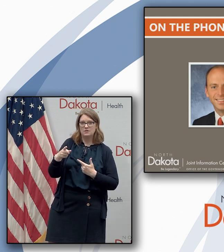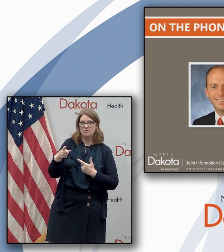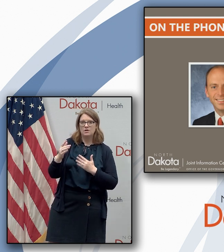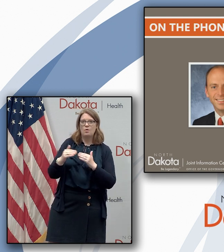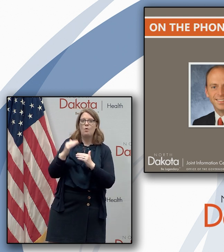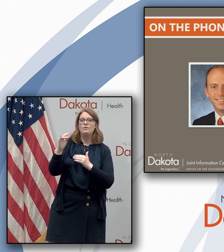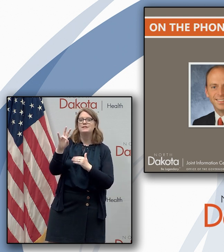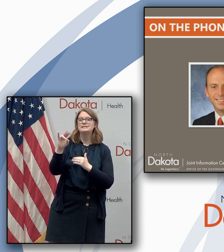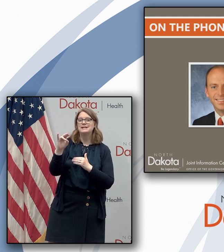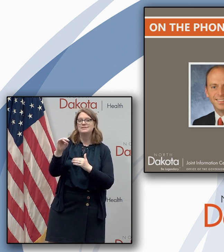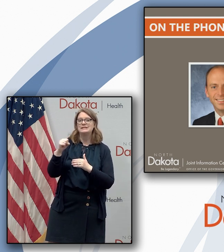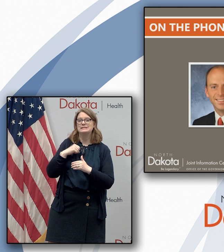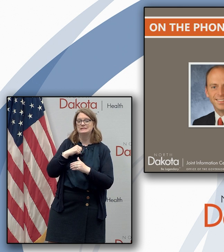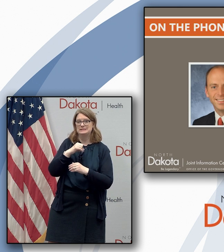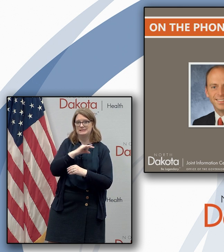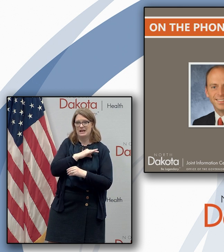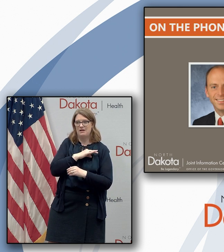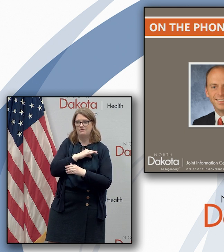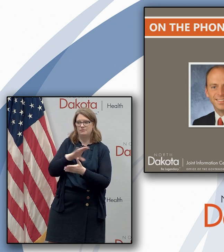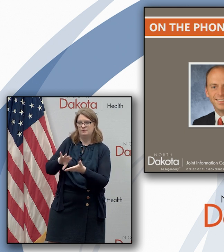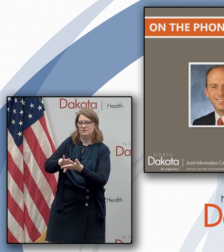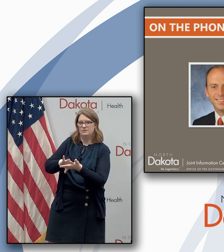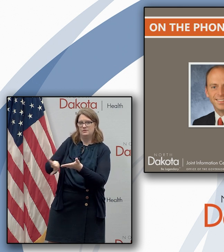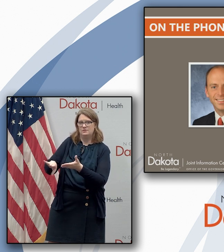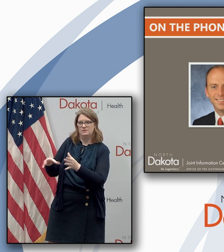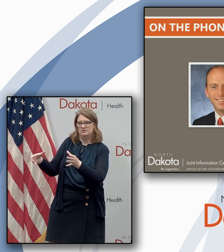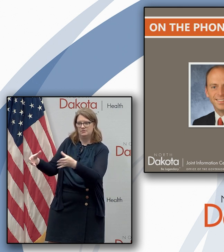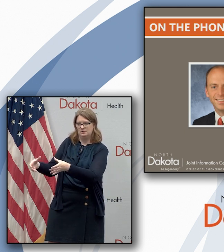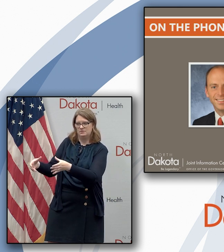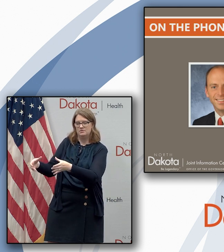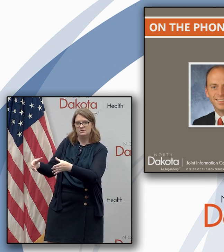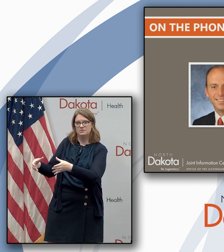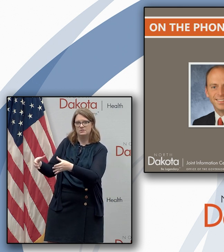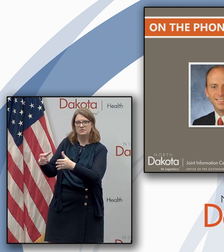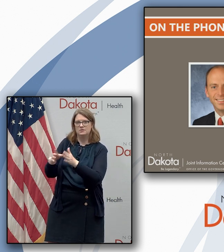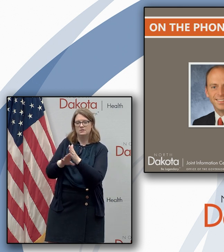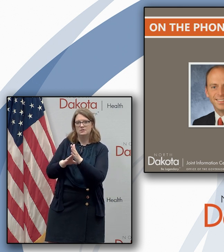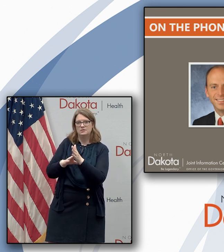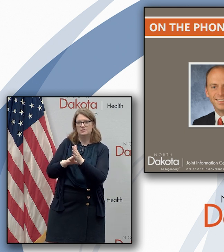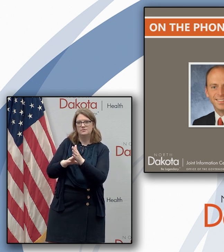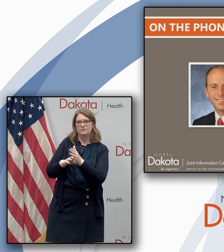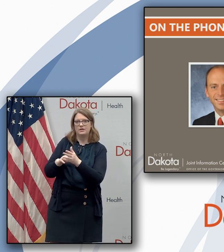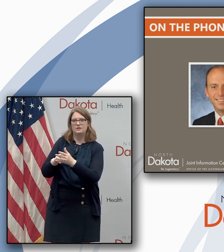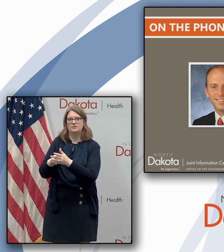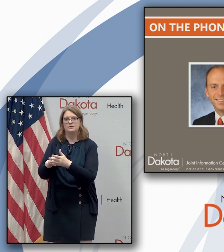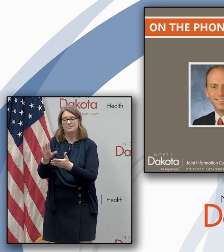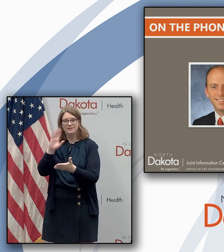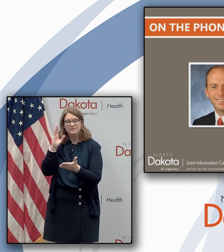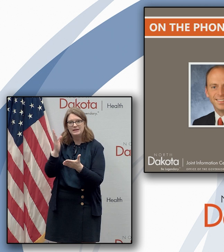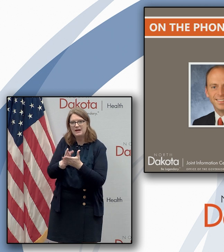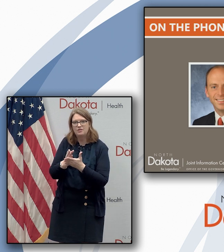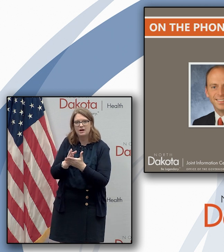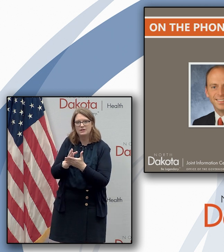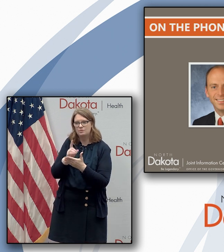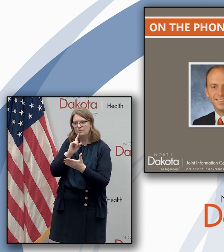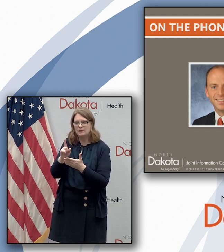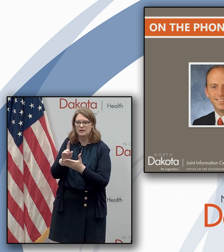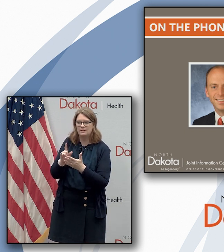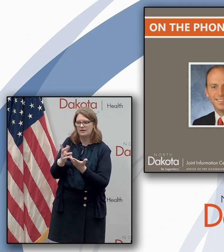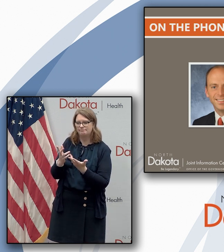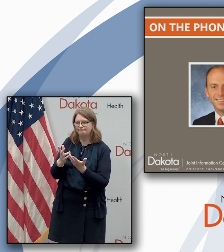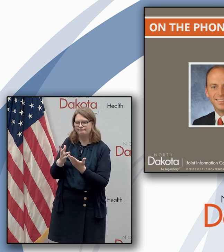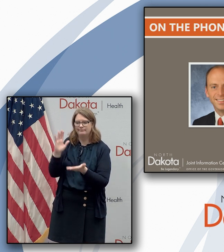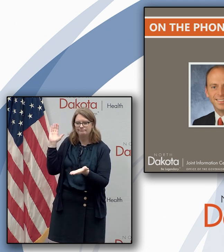70 staff furloughed at one time when COVID-19 was at its peak in our community, and we never had to compromise the quality of care that we